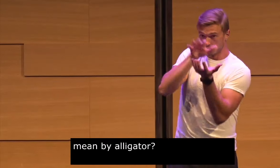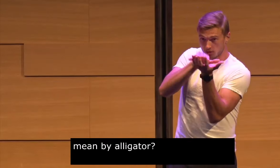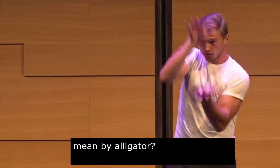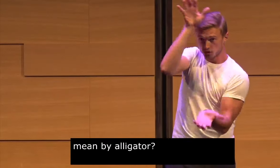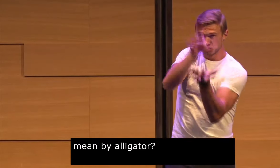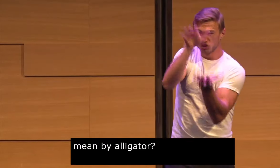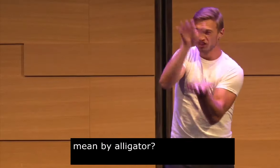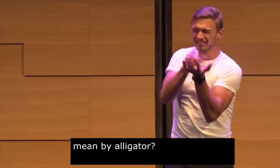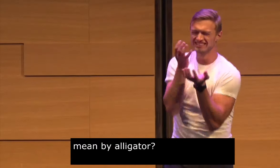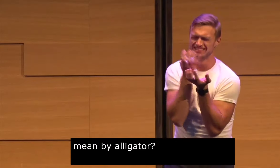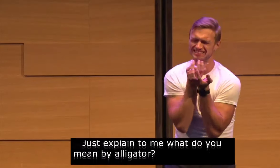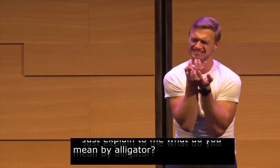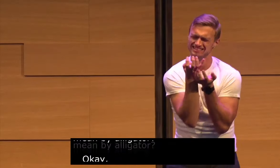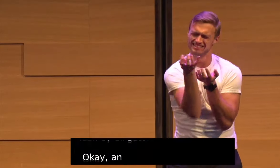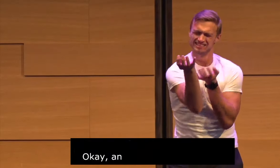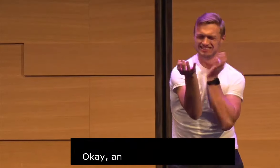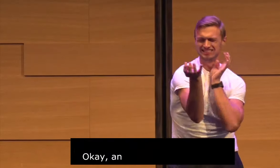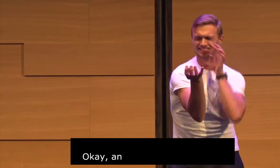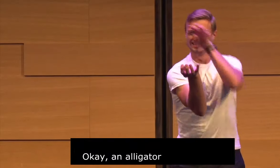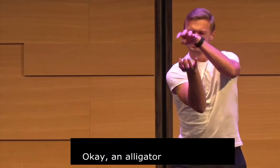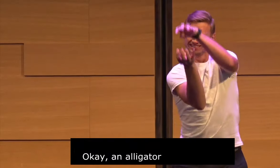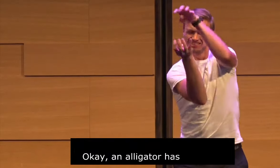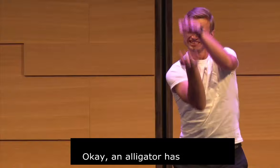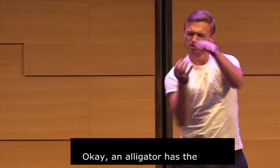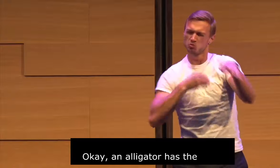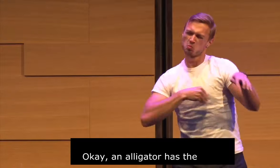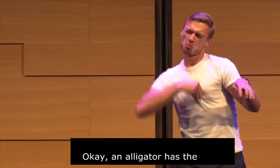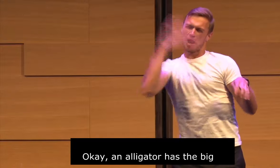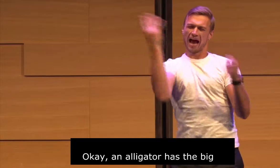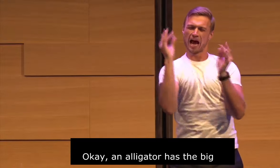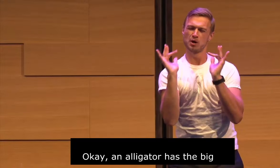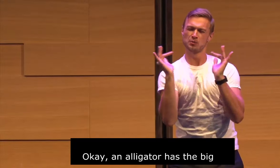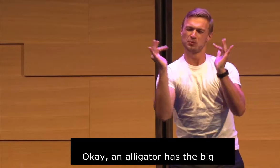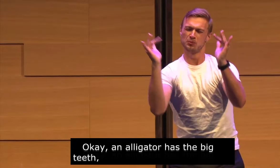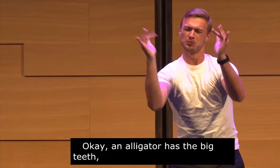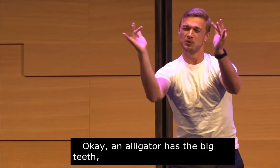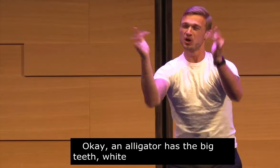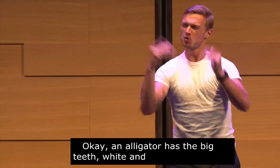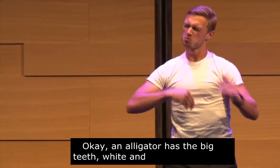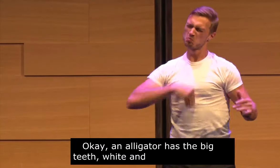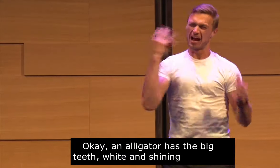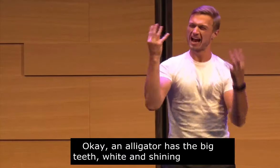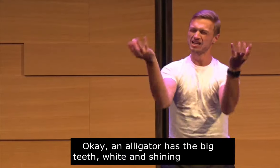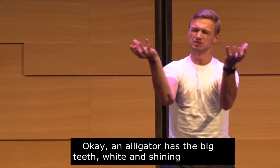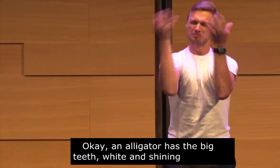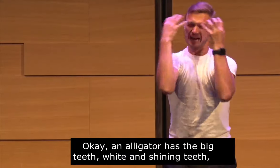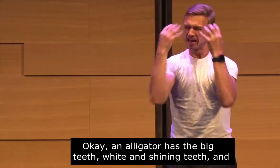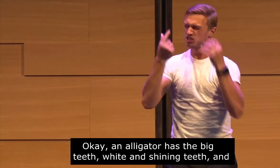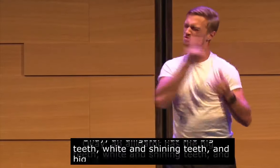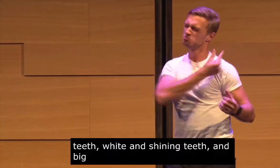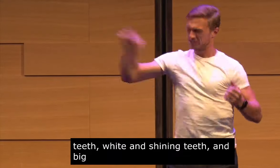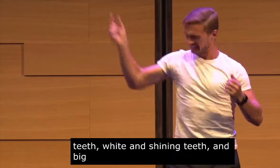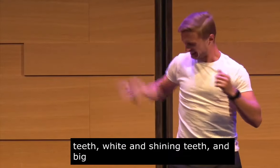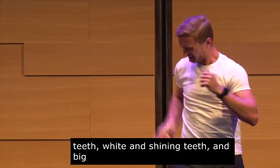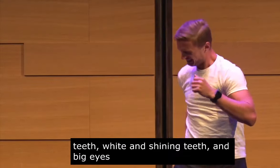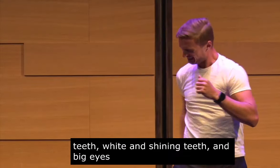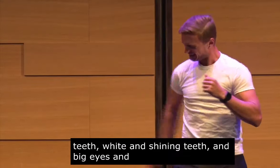Okay, an alligator has the big teeth, white and shining teeth, and big eyes